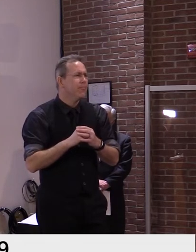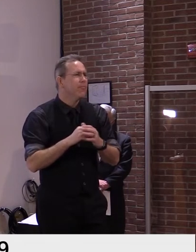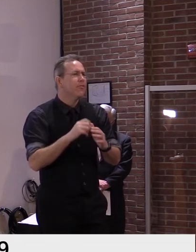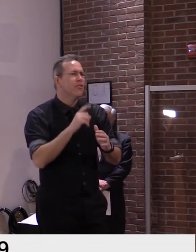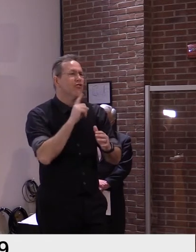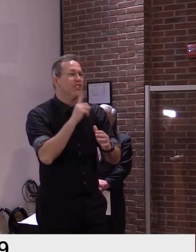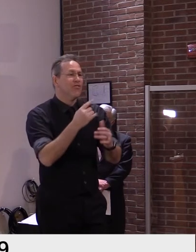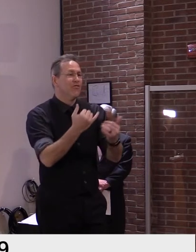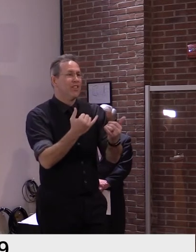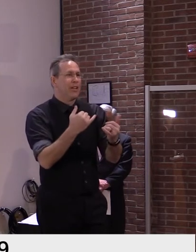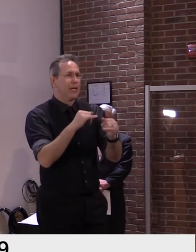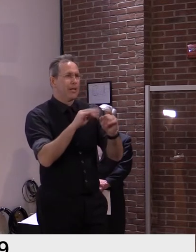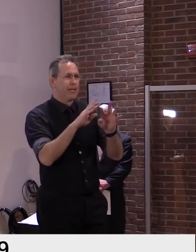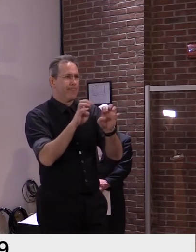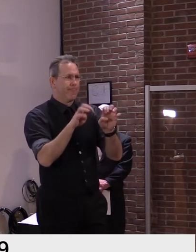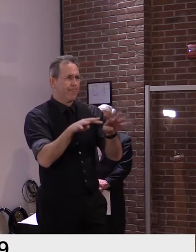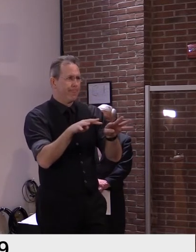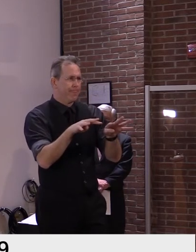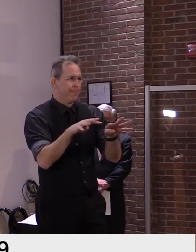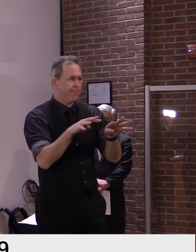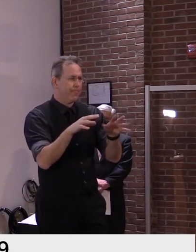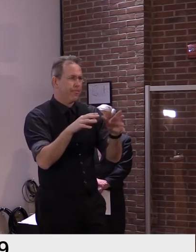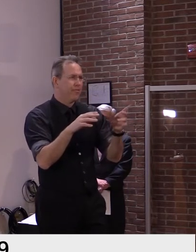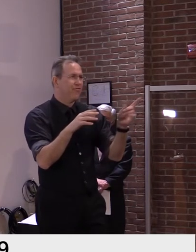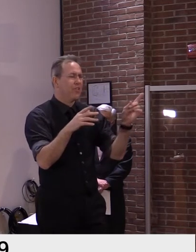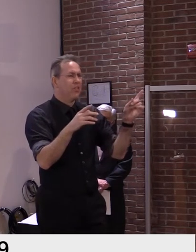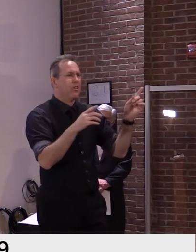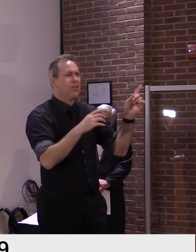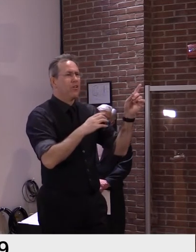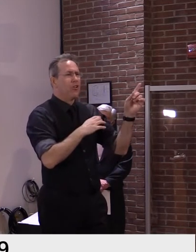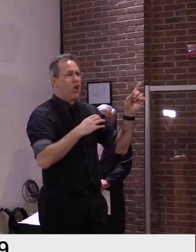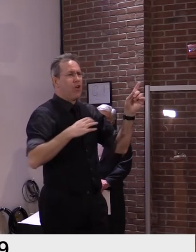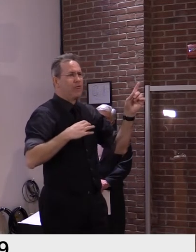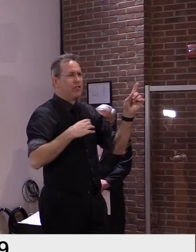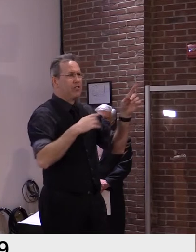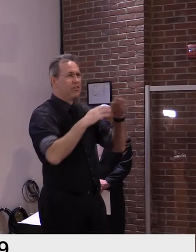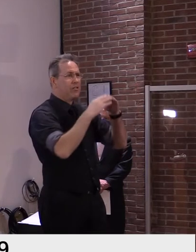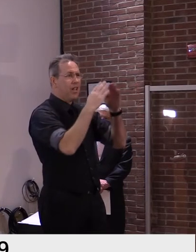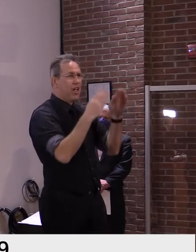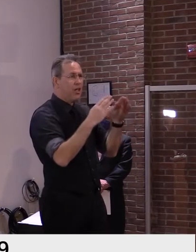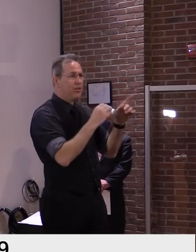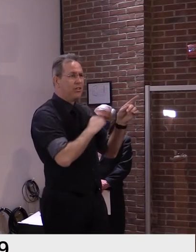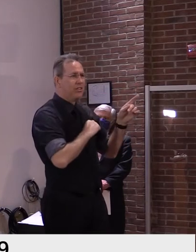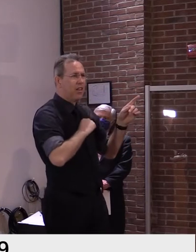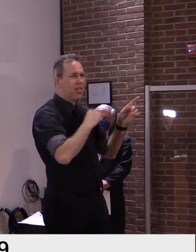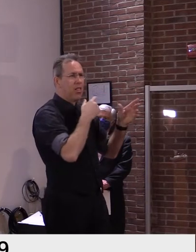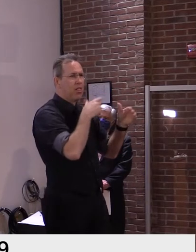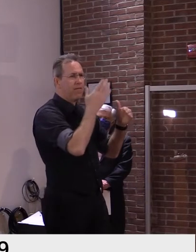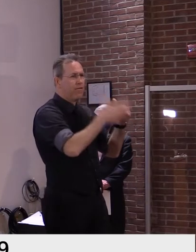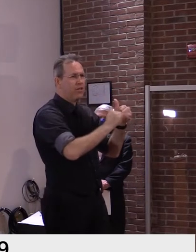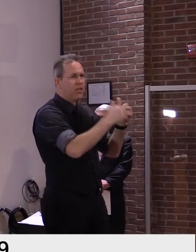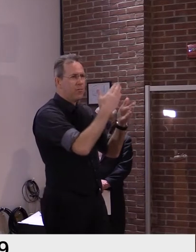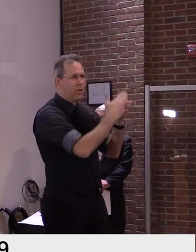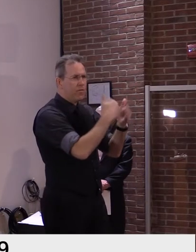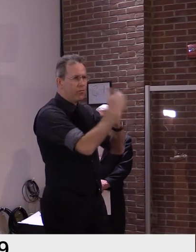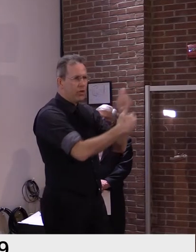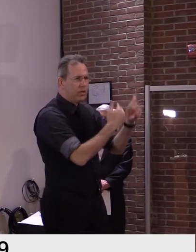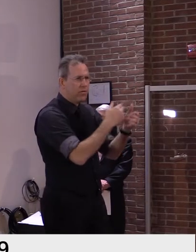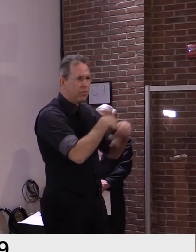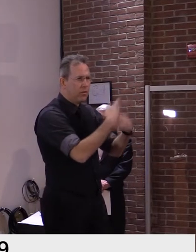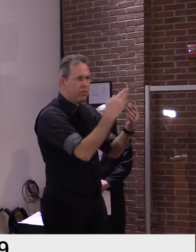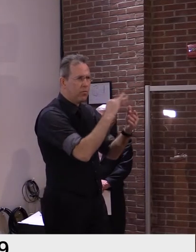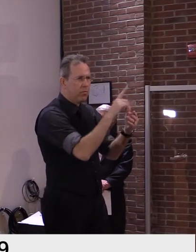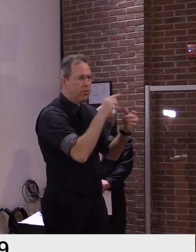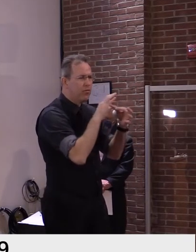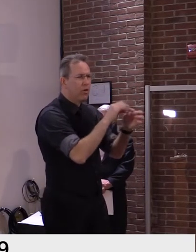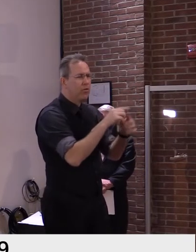out in the very end. The question was Secretary Curley or Secretary Young about